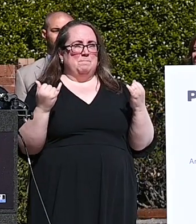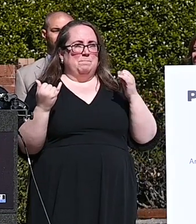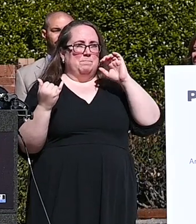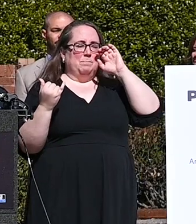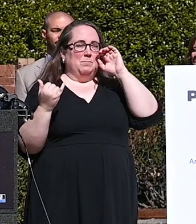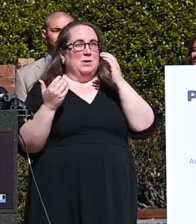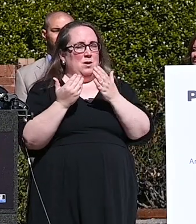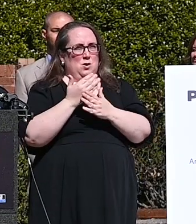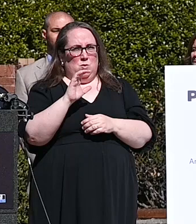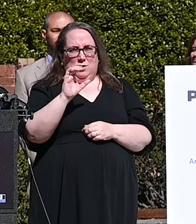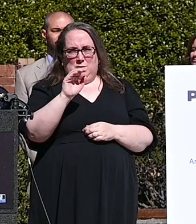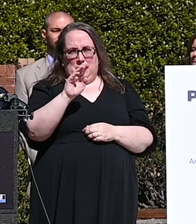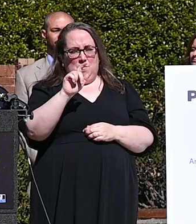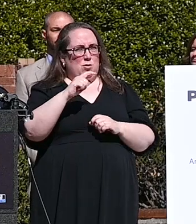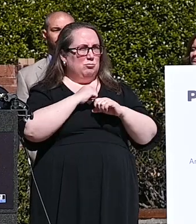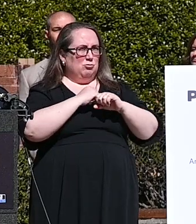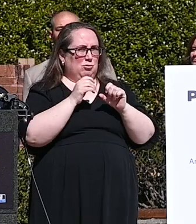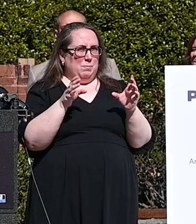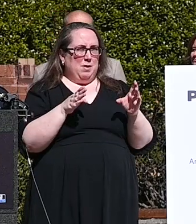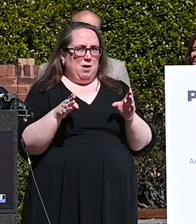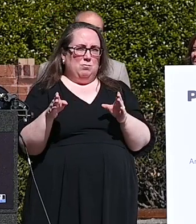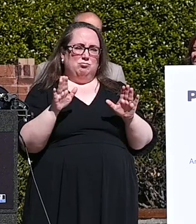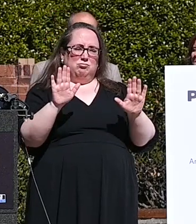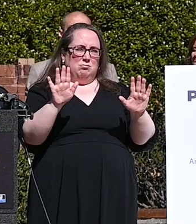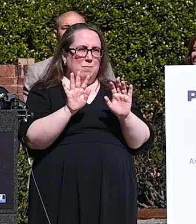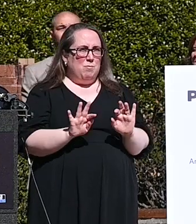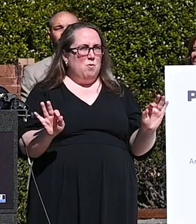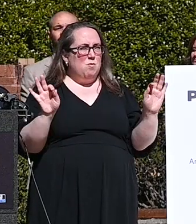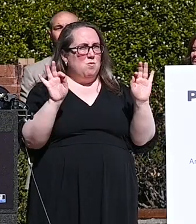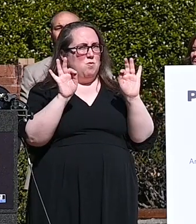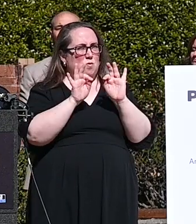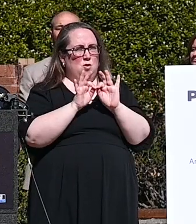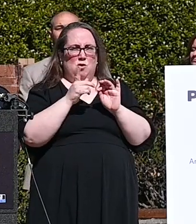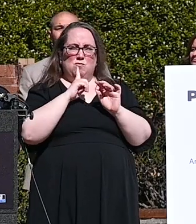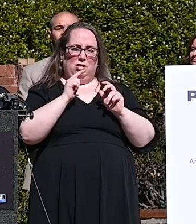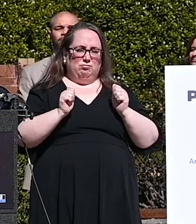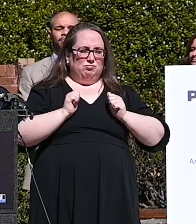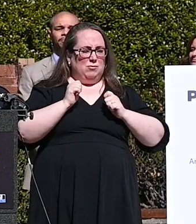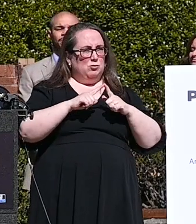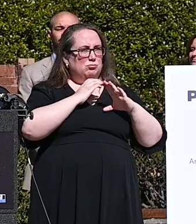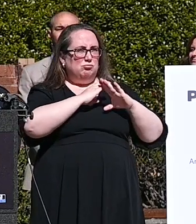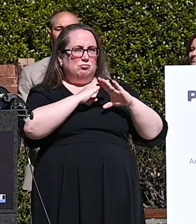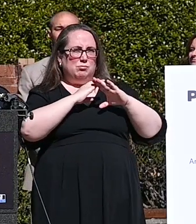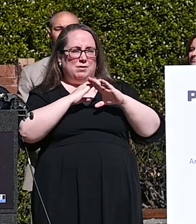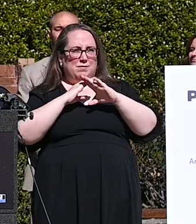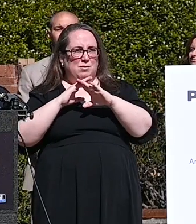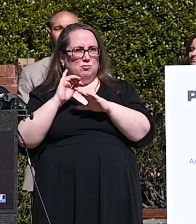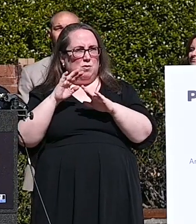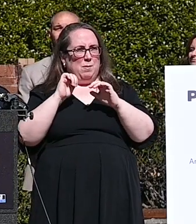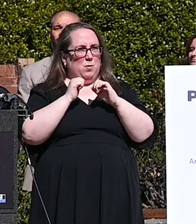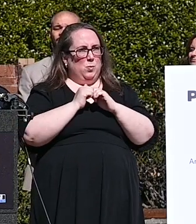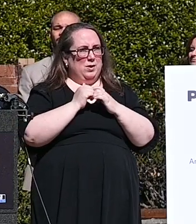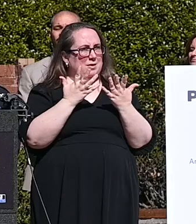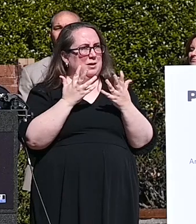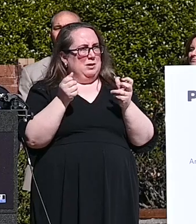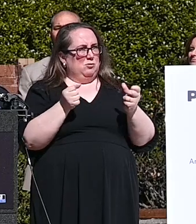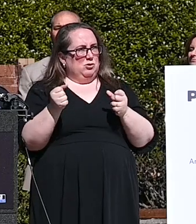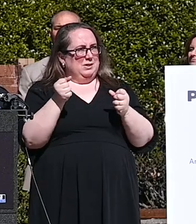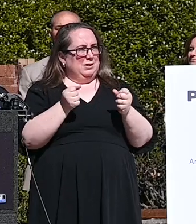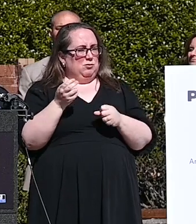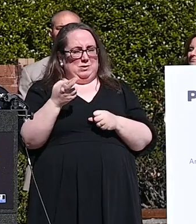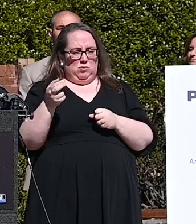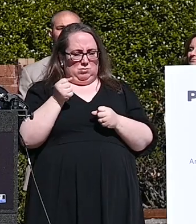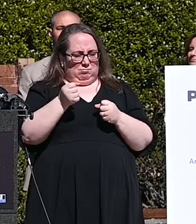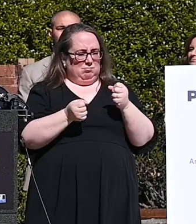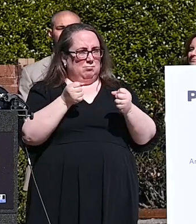new Columbia Mall security plan is a necessary and proactive effort to prevent crime through strategic resource allocation